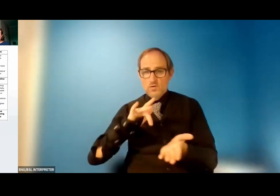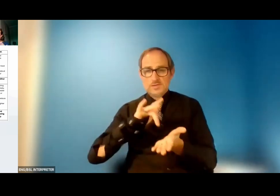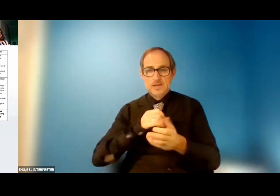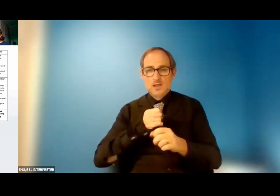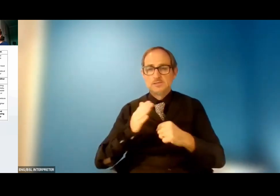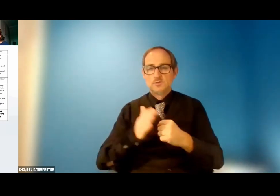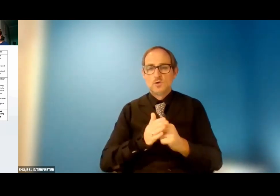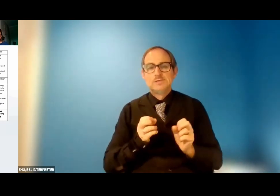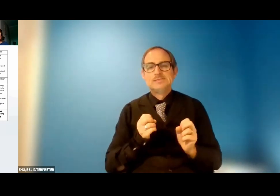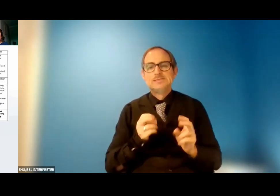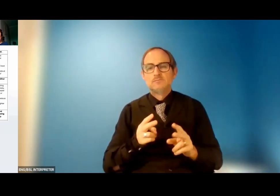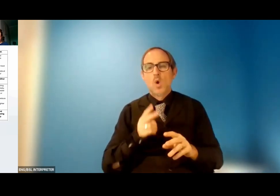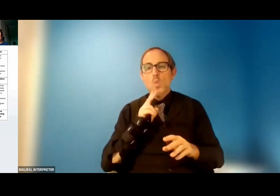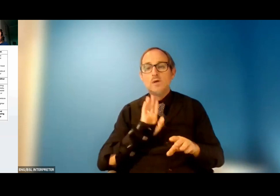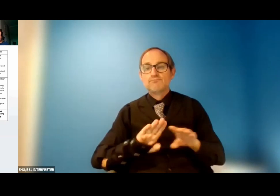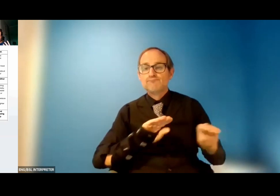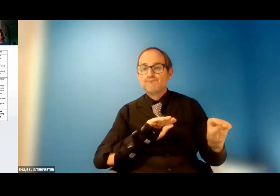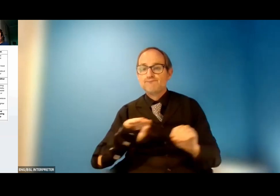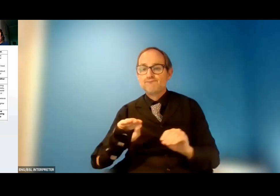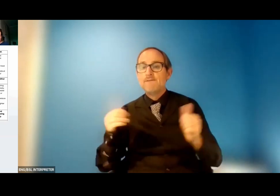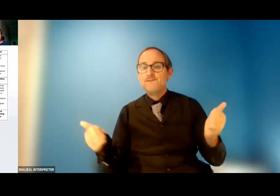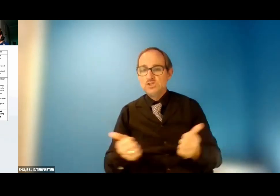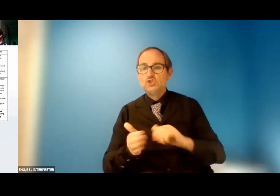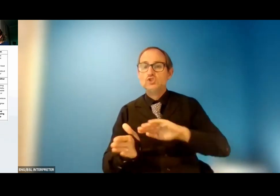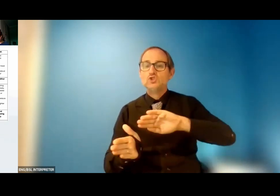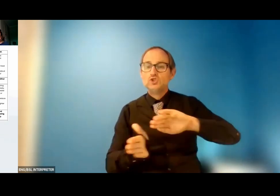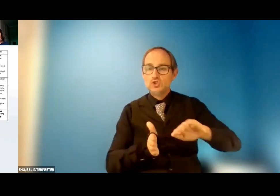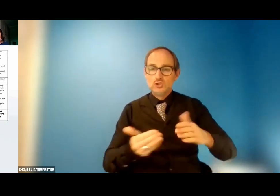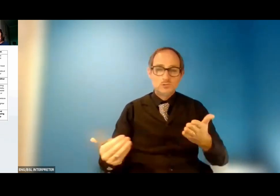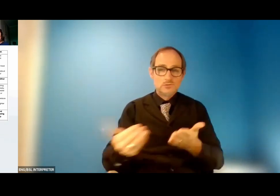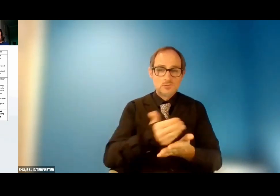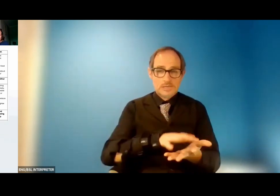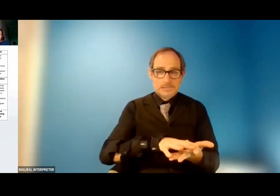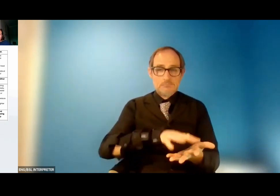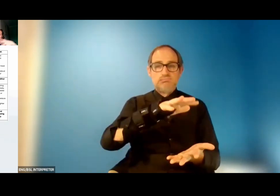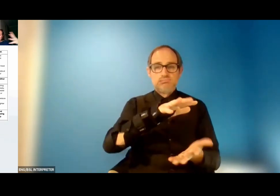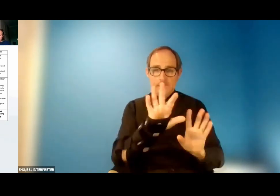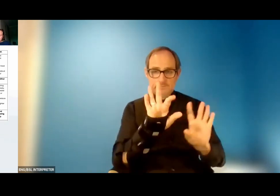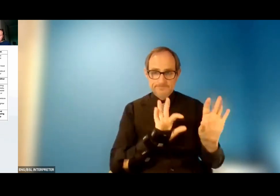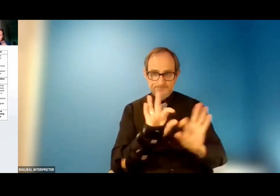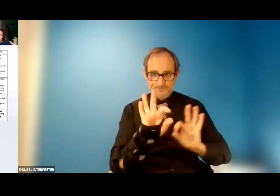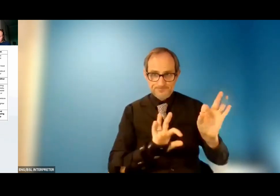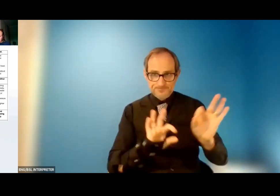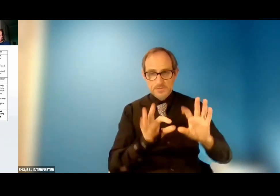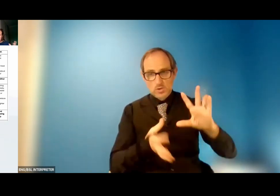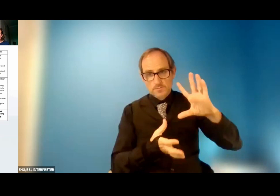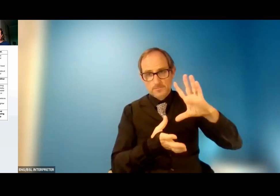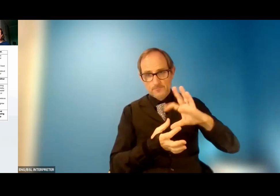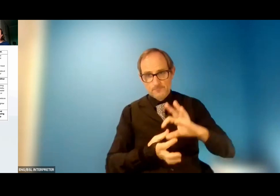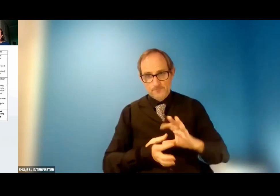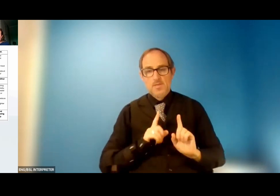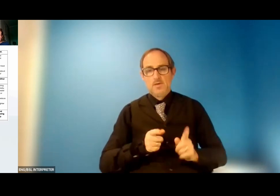analysed the different responses that we had, condensed them, amalgamated them, and we turned